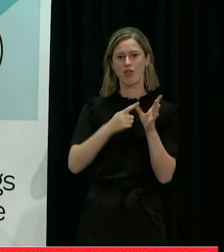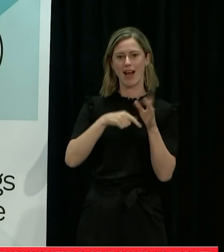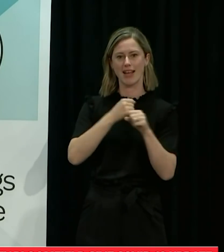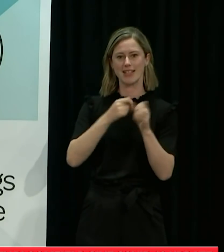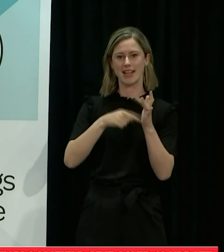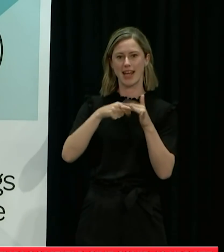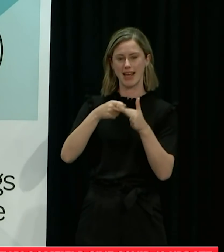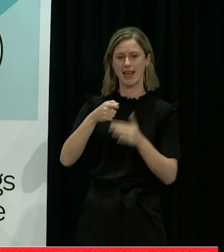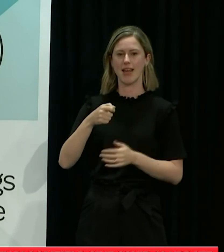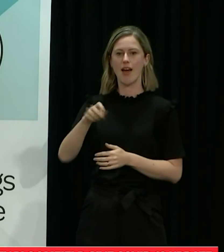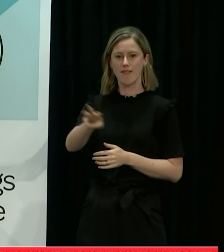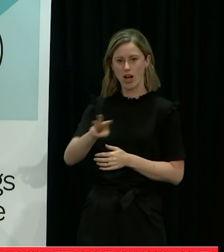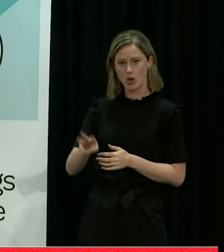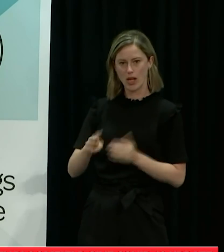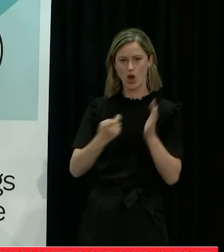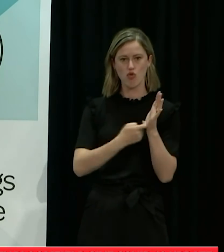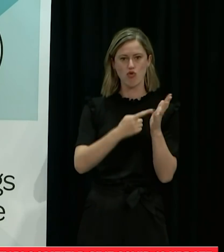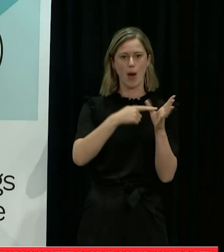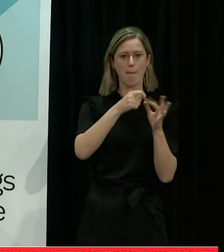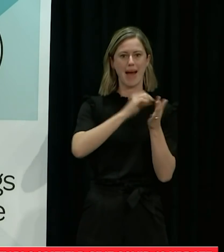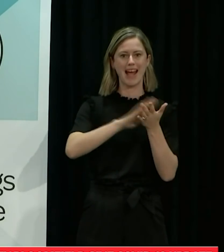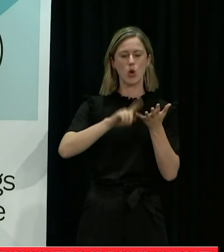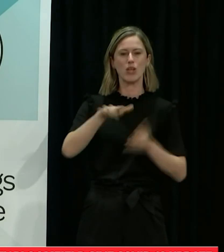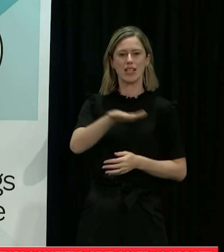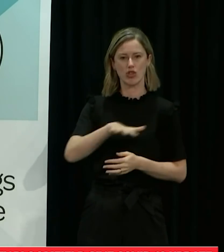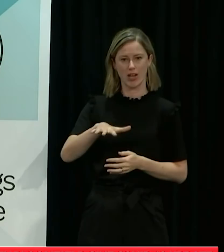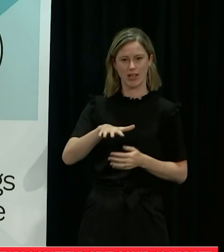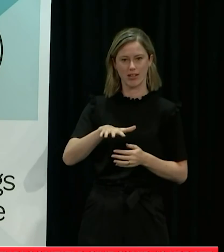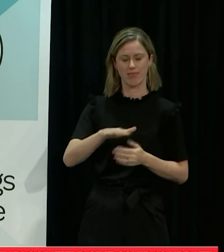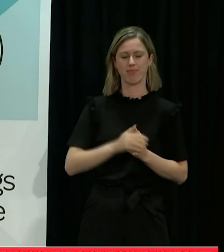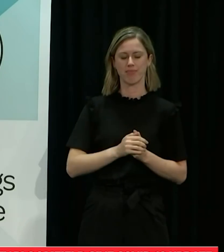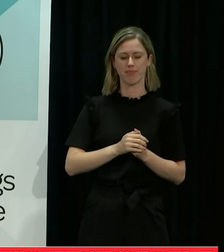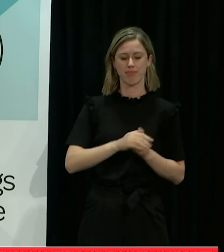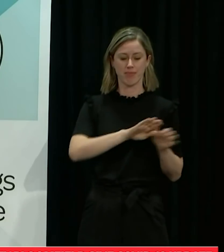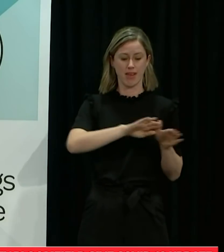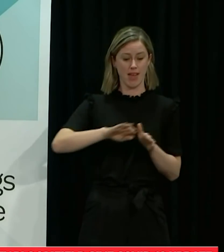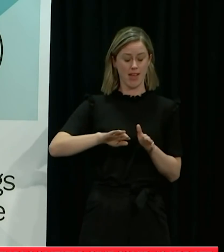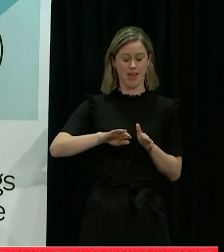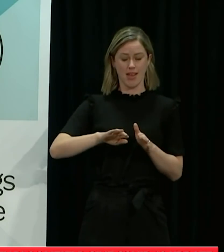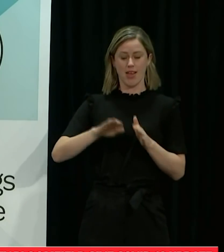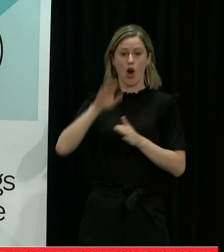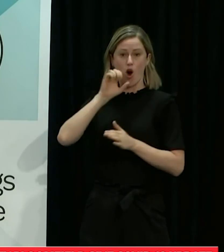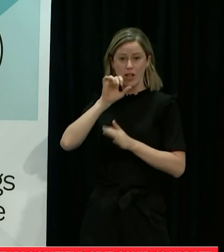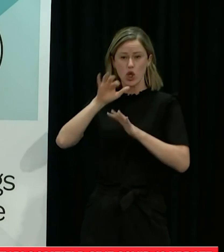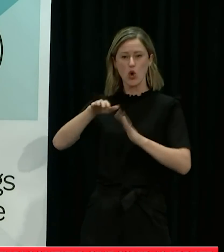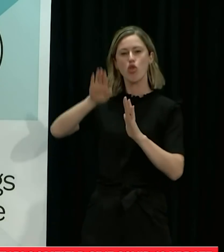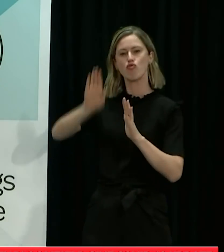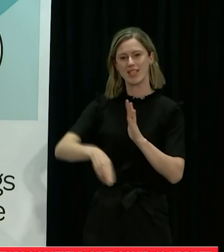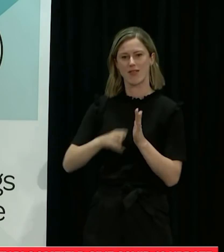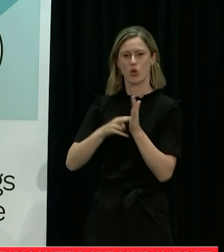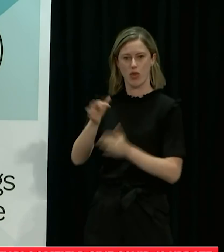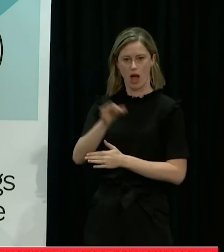Rangitikei, Whanganui and Ruapehu districts. The rest of the North Island will move in at